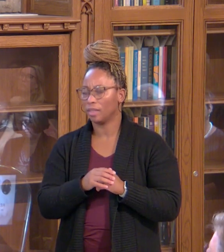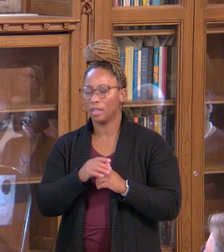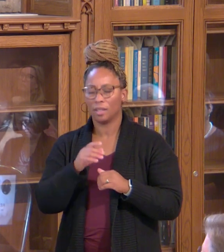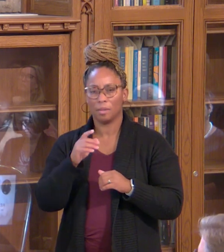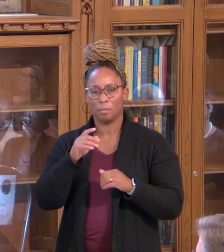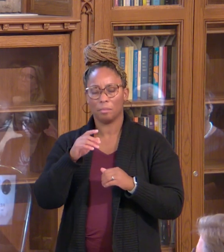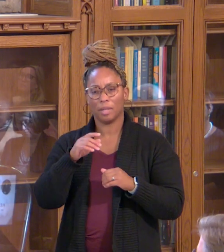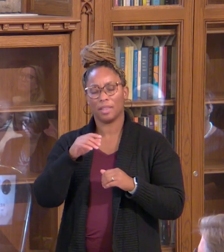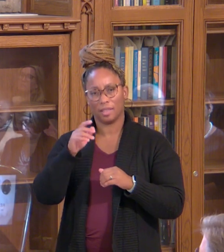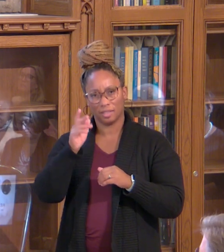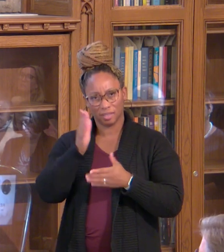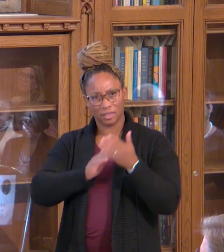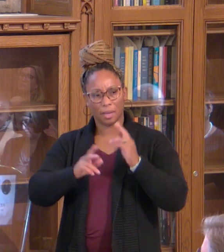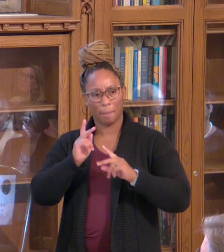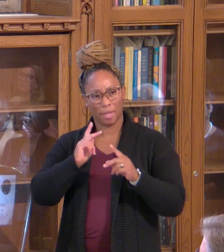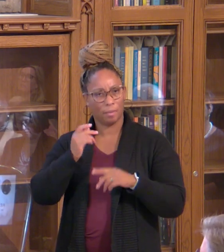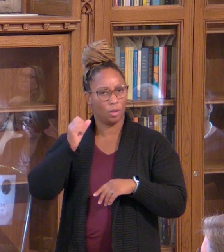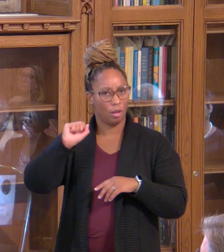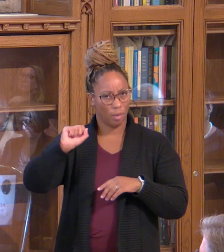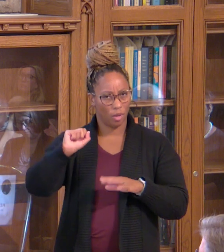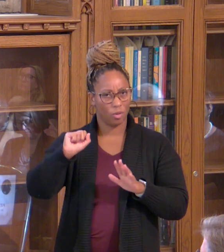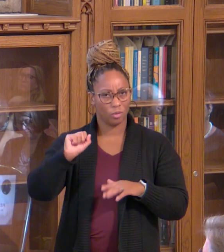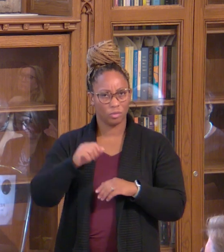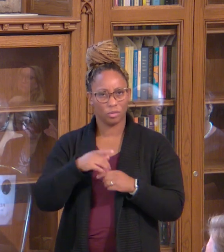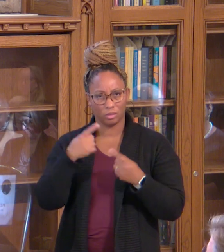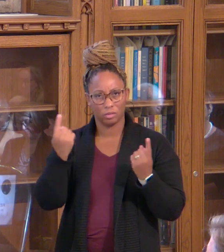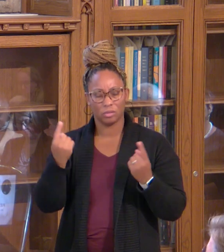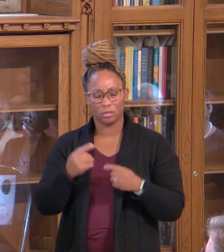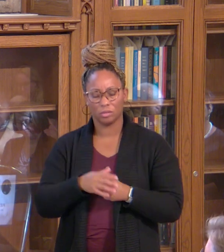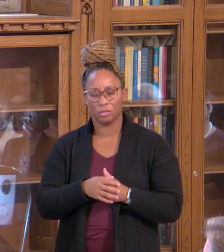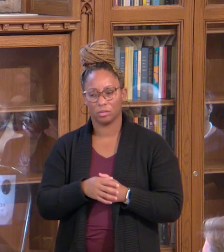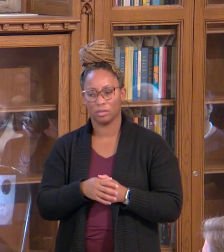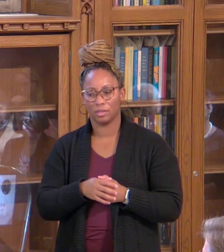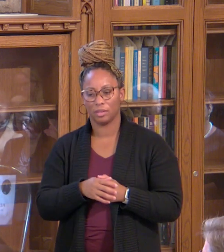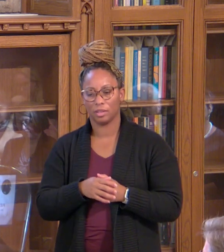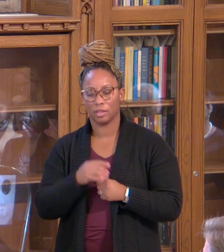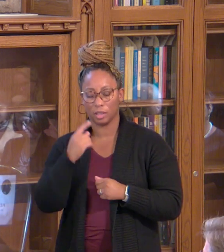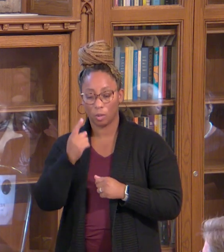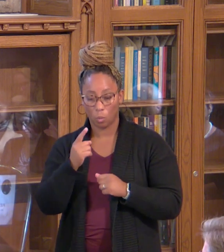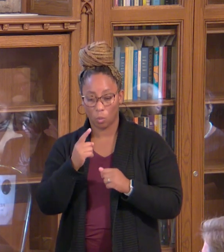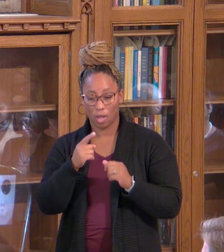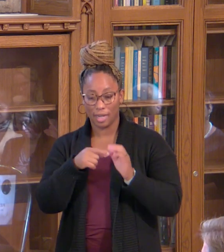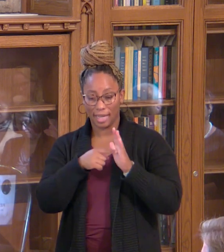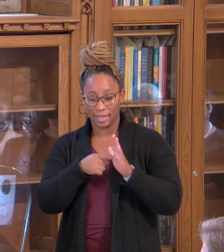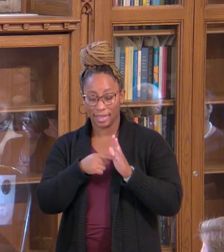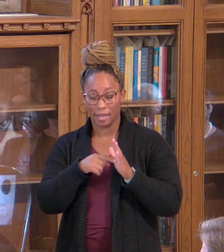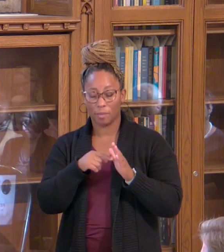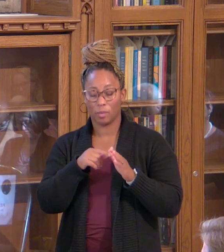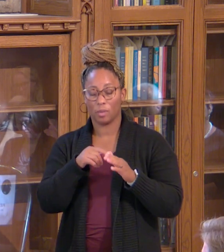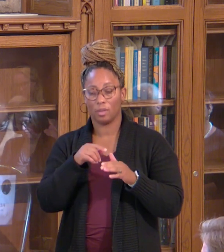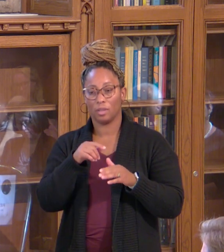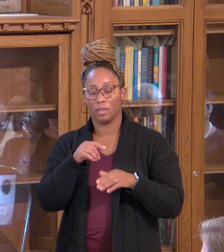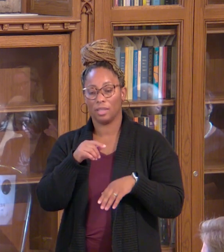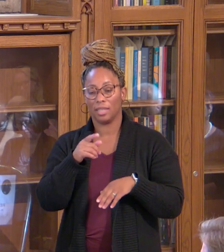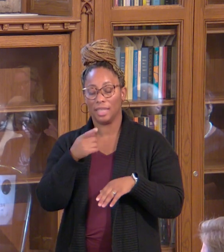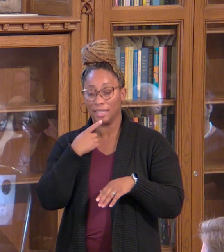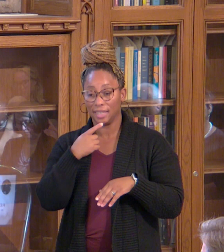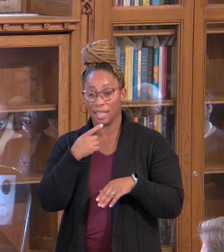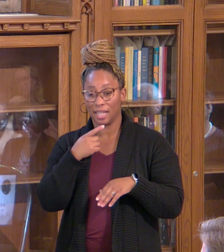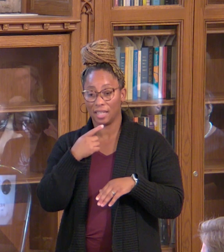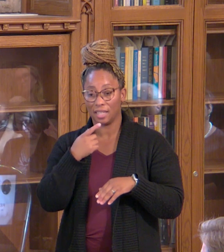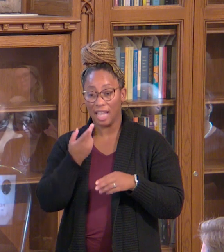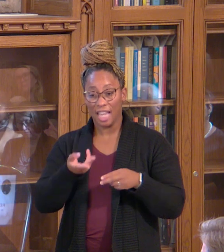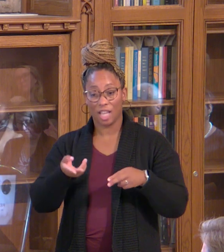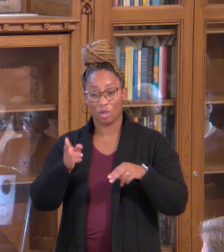opposing people who do call for this one example noted in his book is the and he says this is the